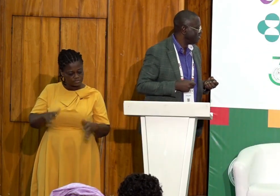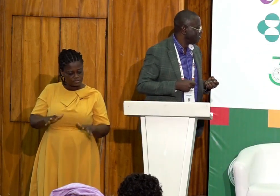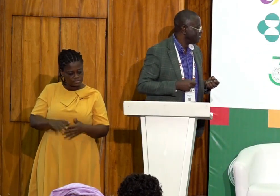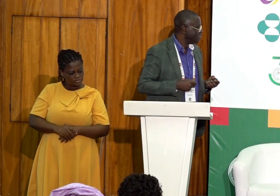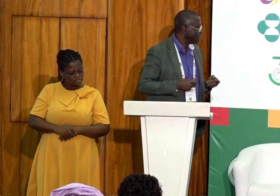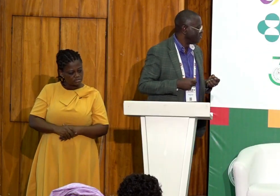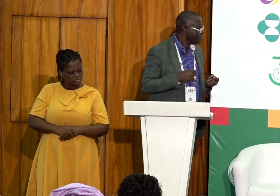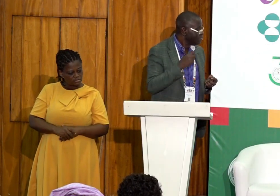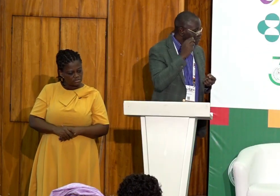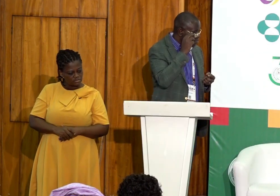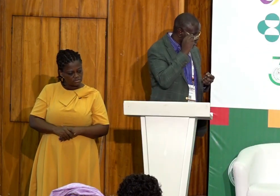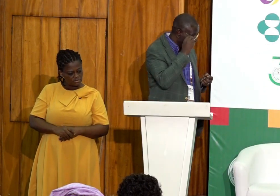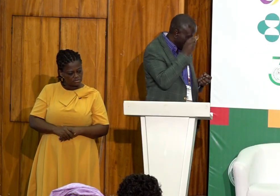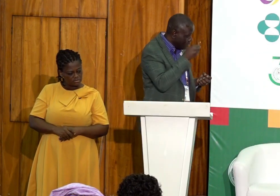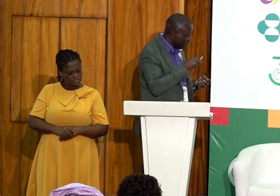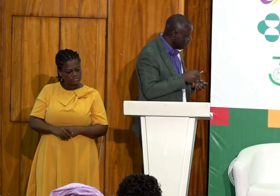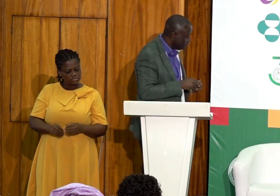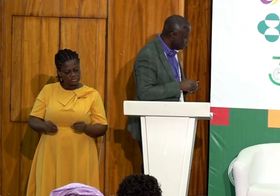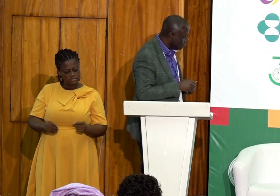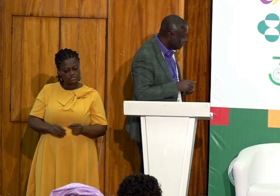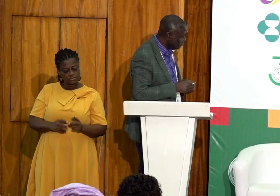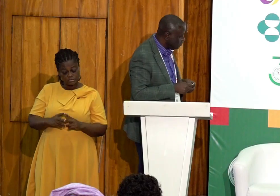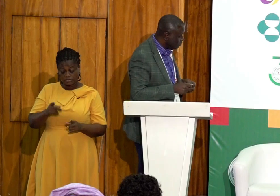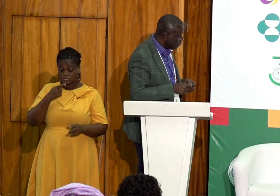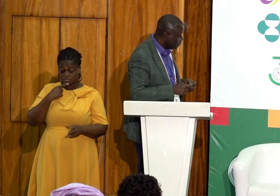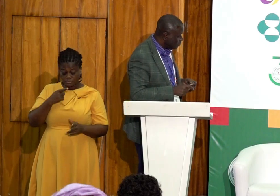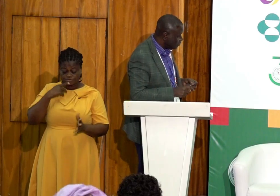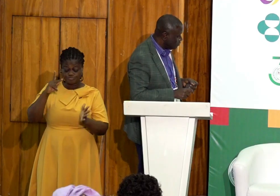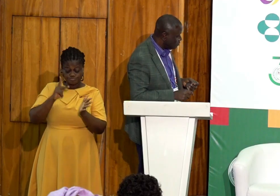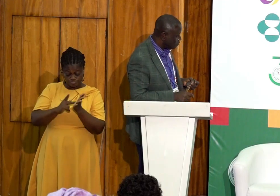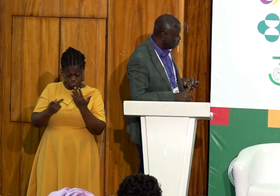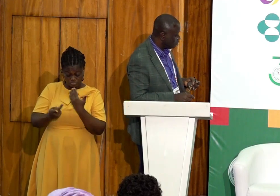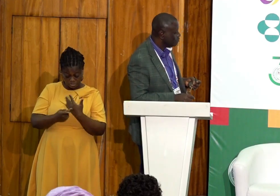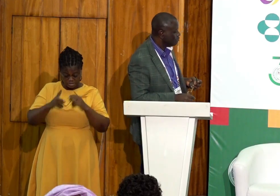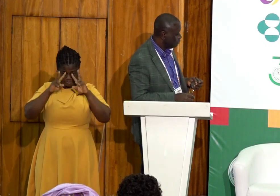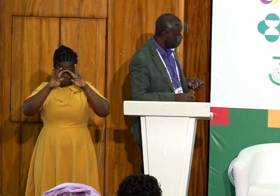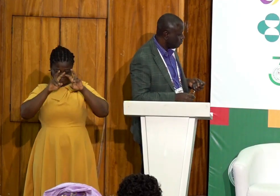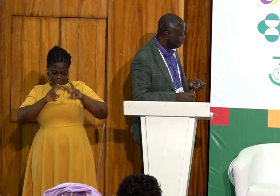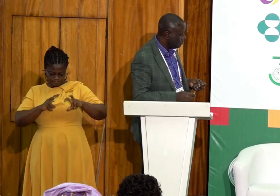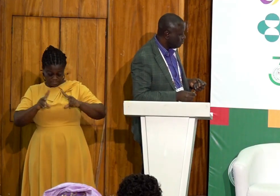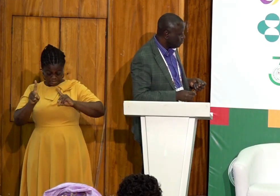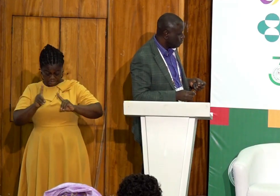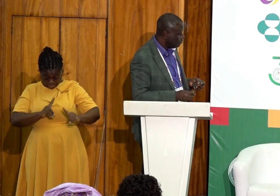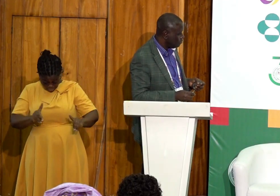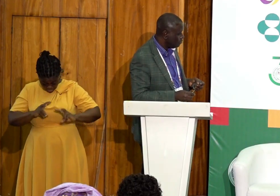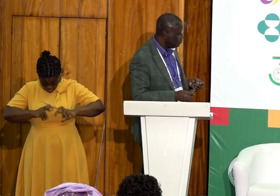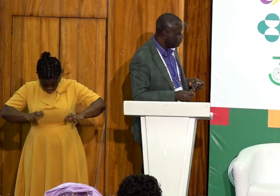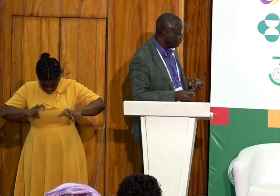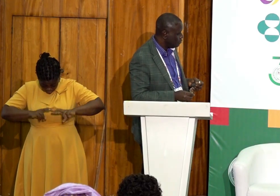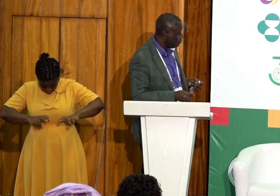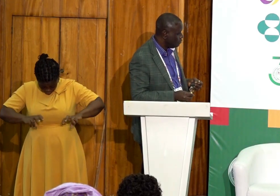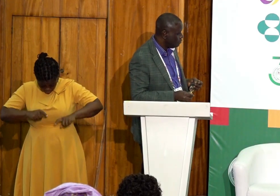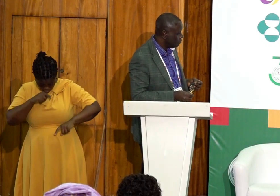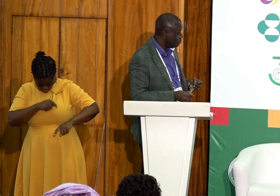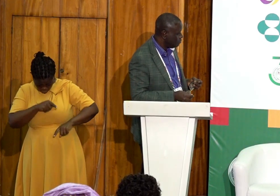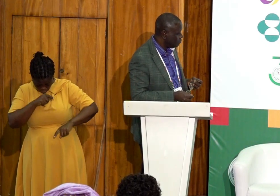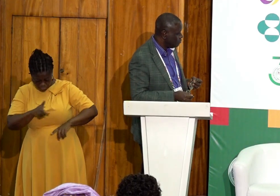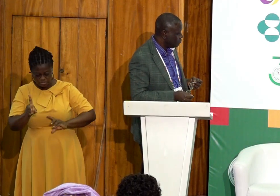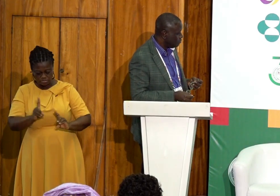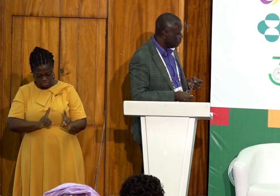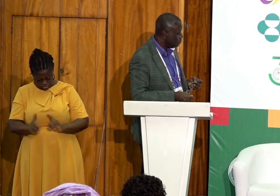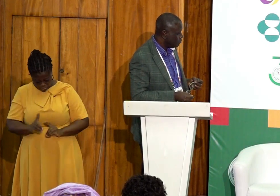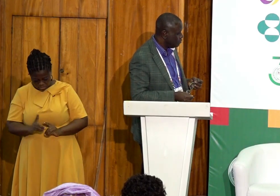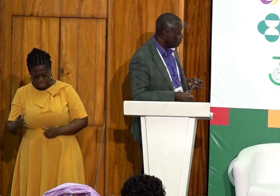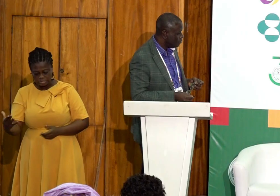been answered. So like I said, for the program, for the analysis that we did, we took records from